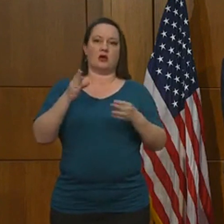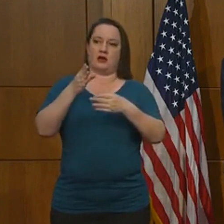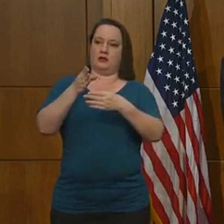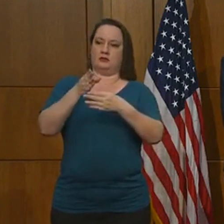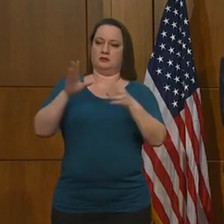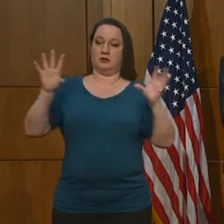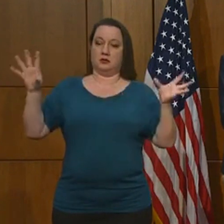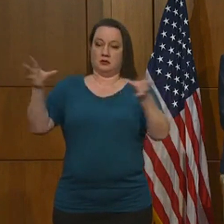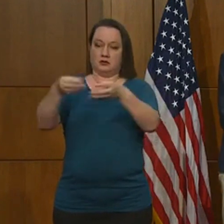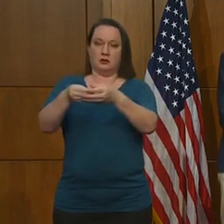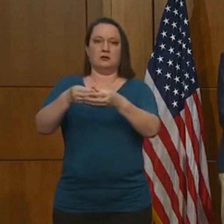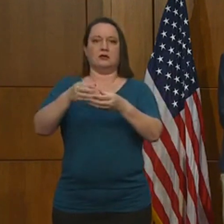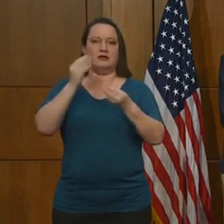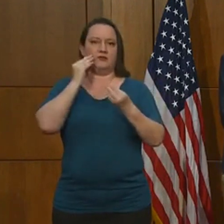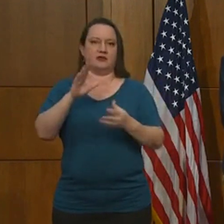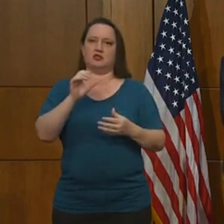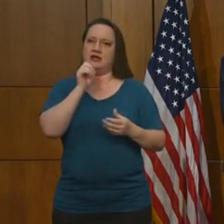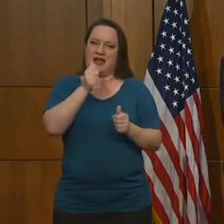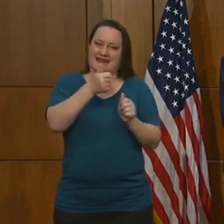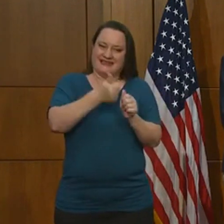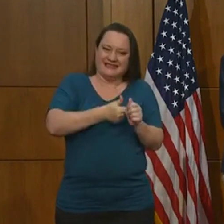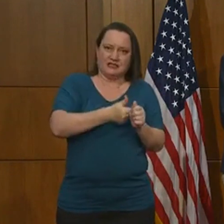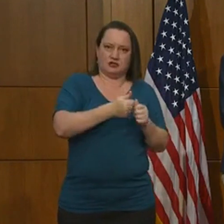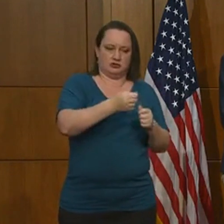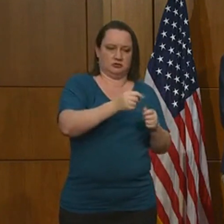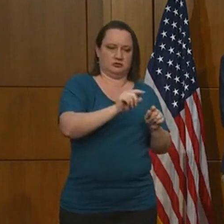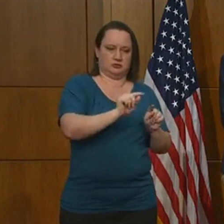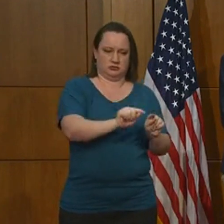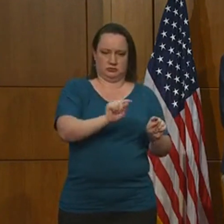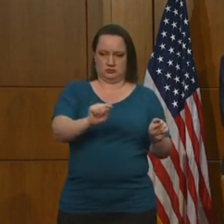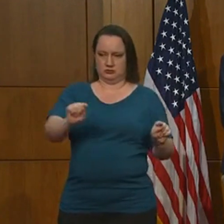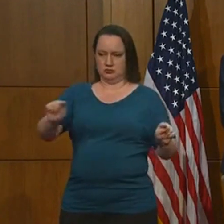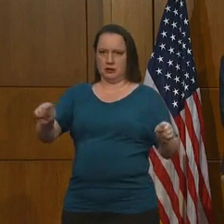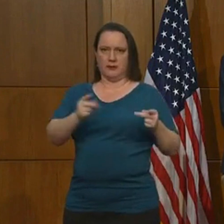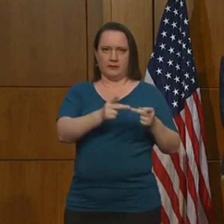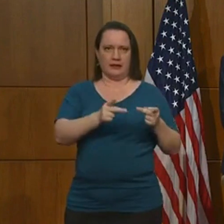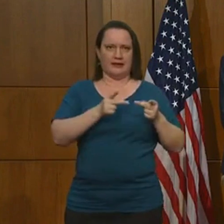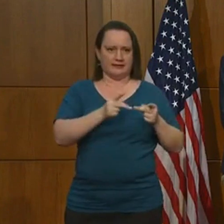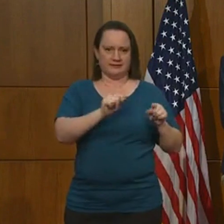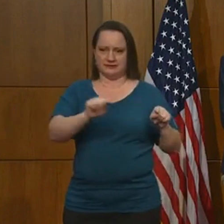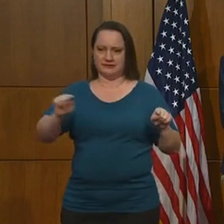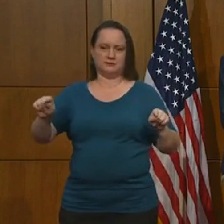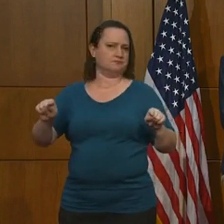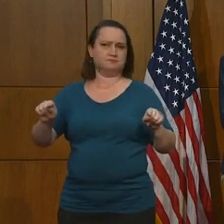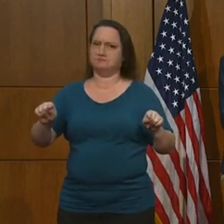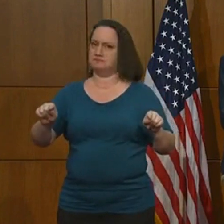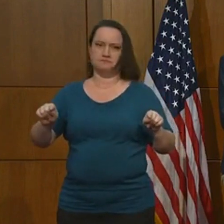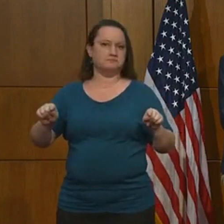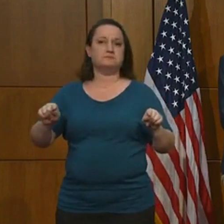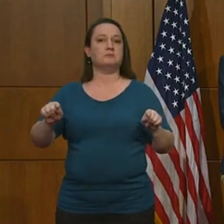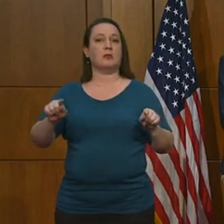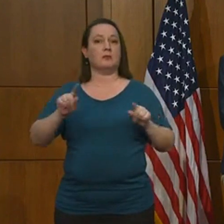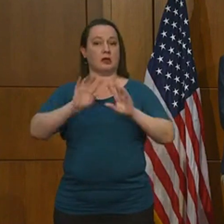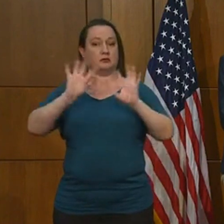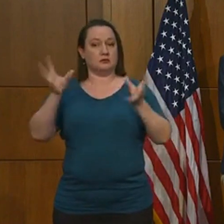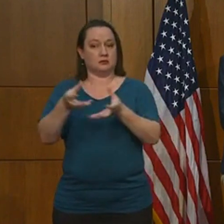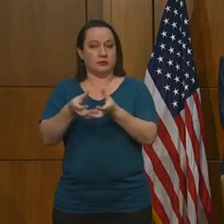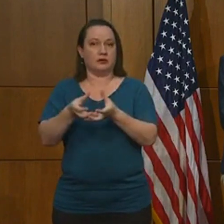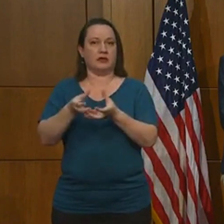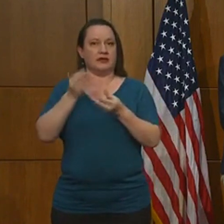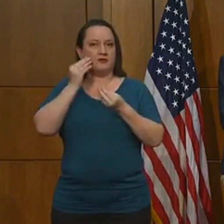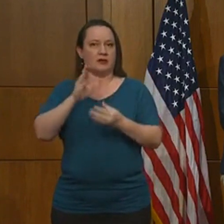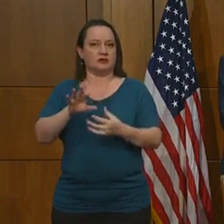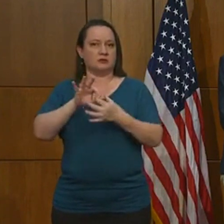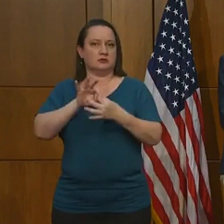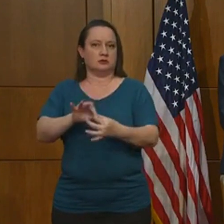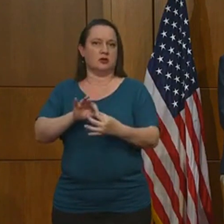be providing the specifics as to number of cases, for example, in a given facility, but happy to keep updating you on